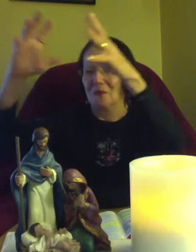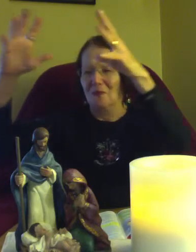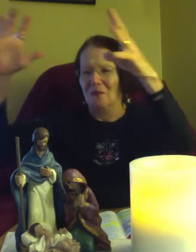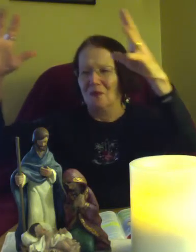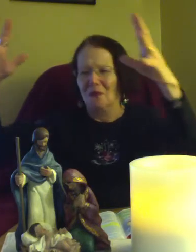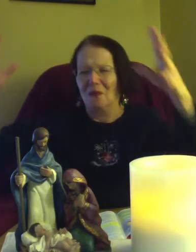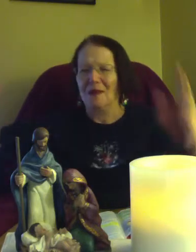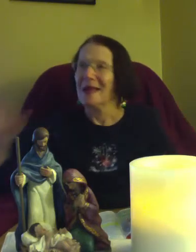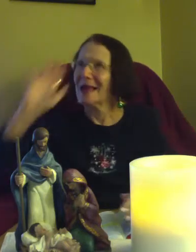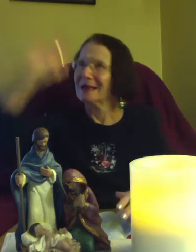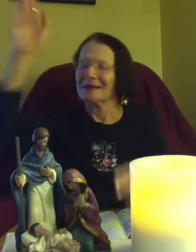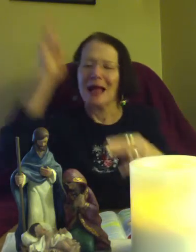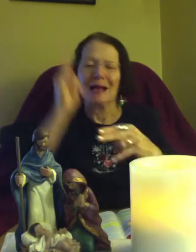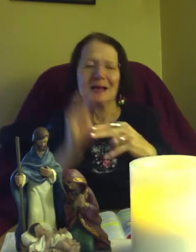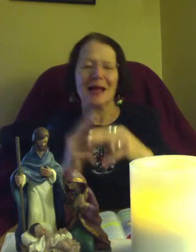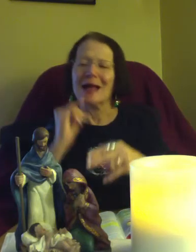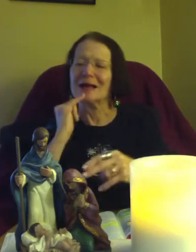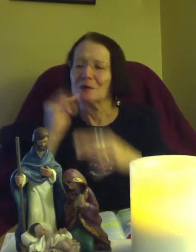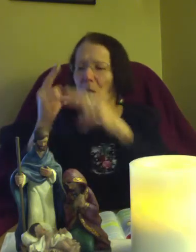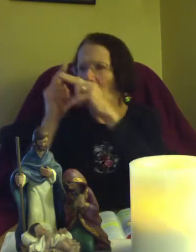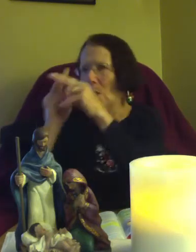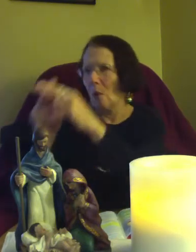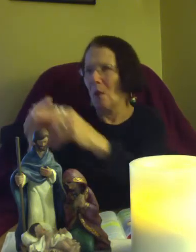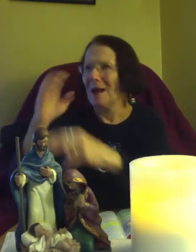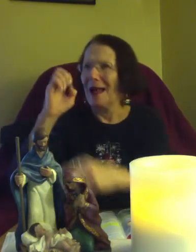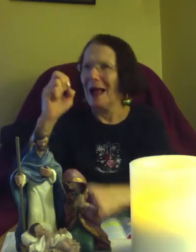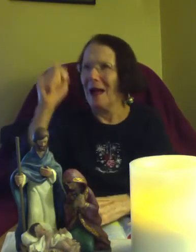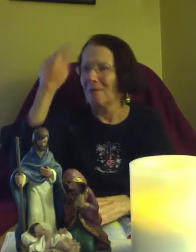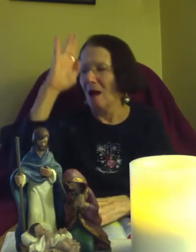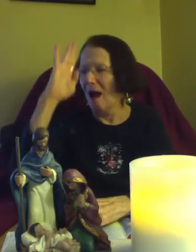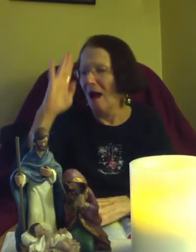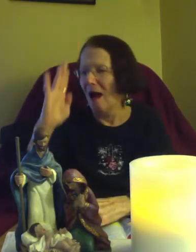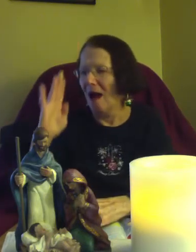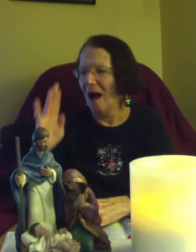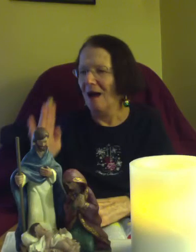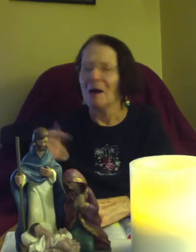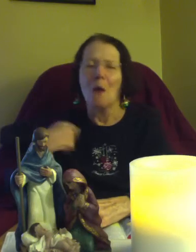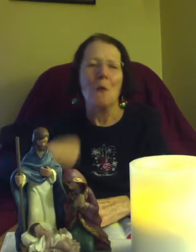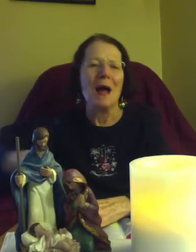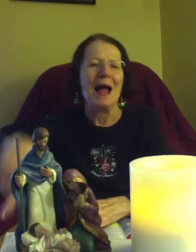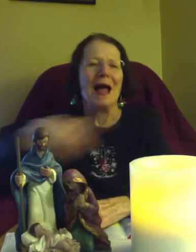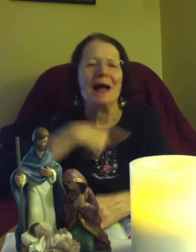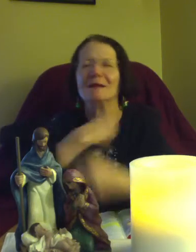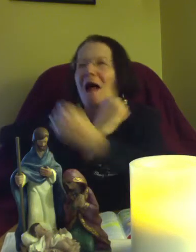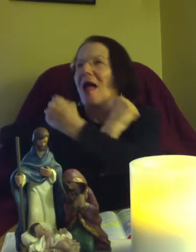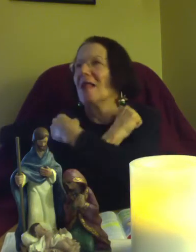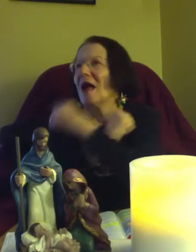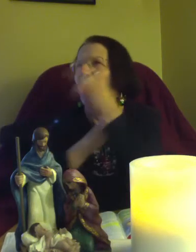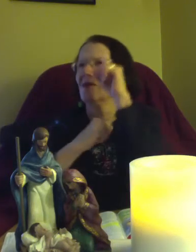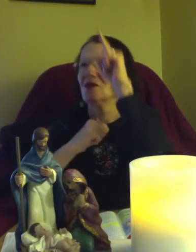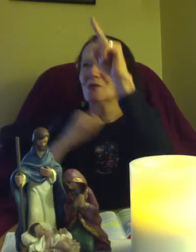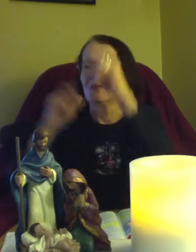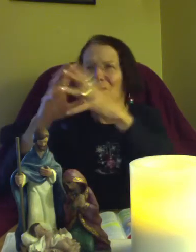to... That is who I am. My dad, I'm going to